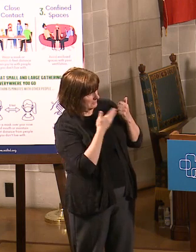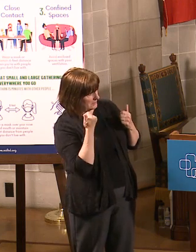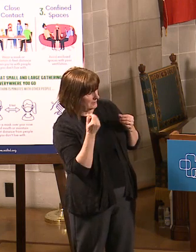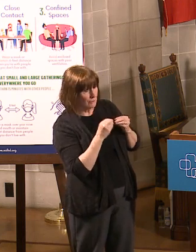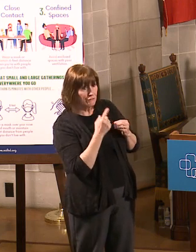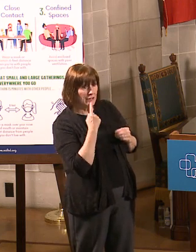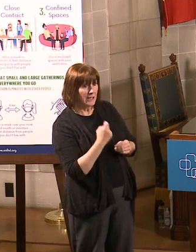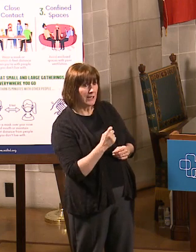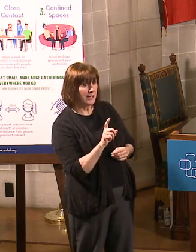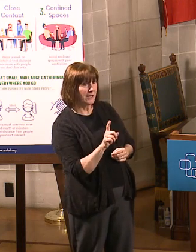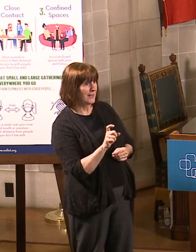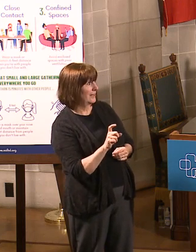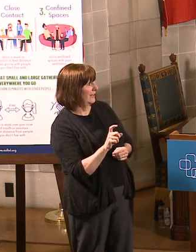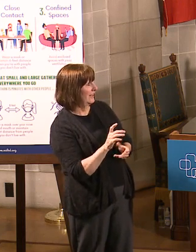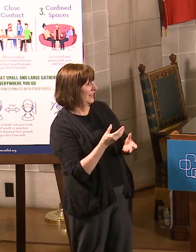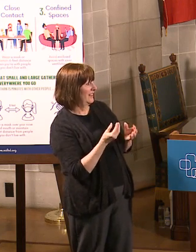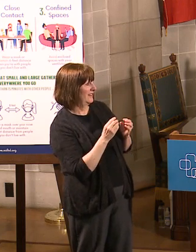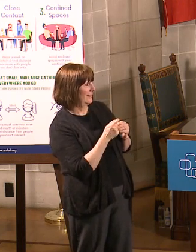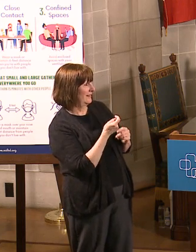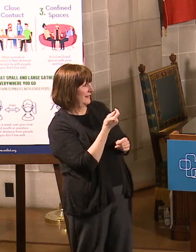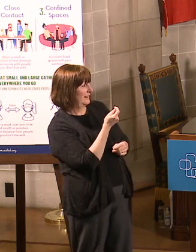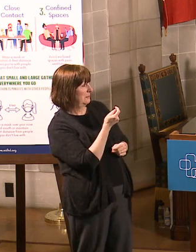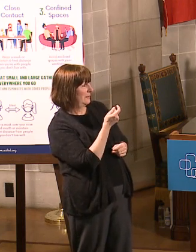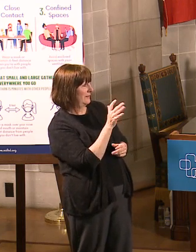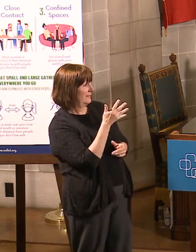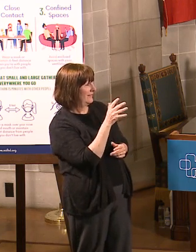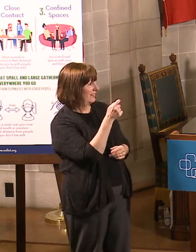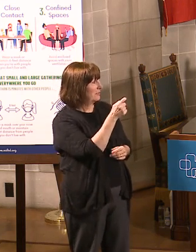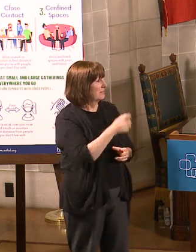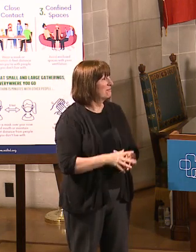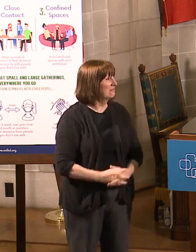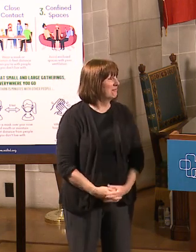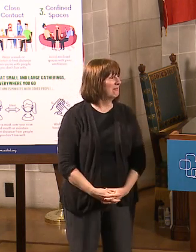red? It did a little bit, yep, yep.